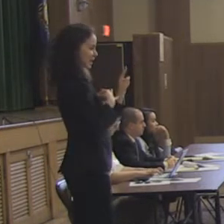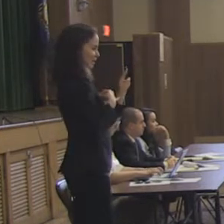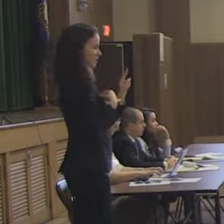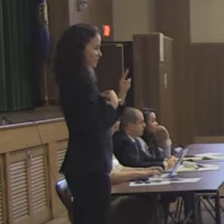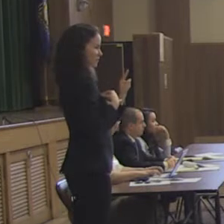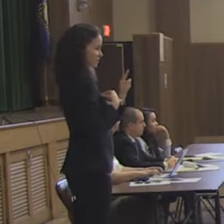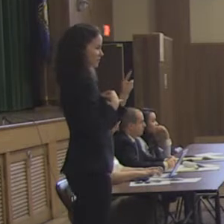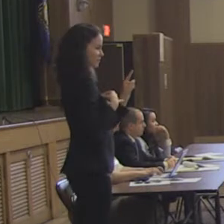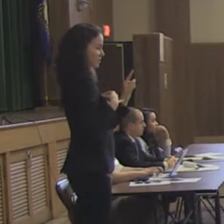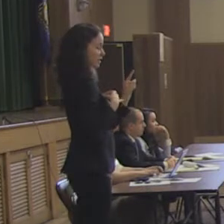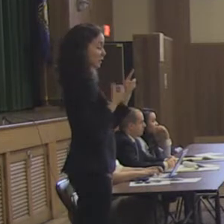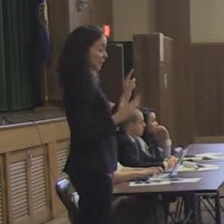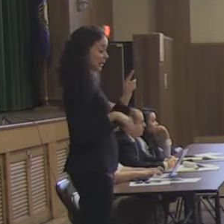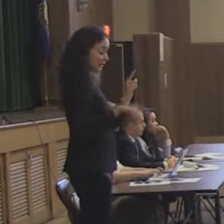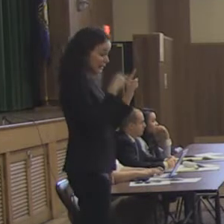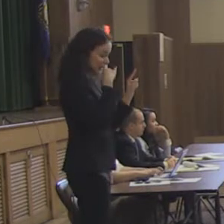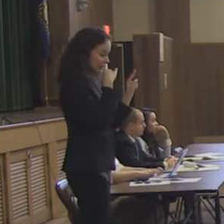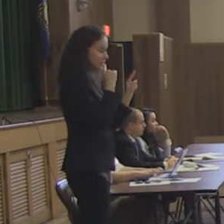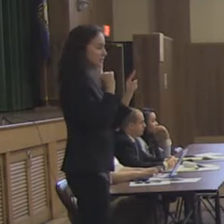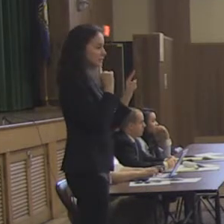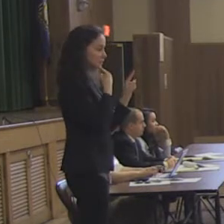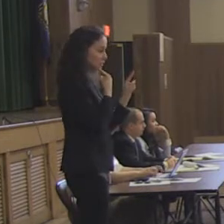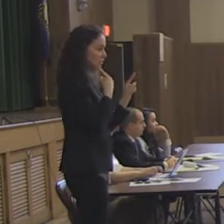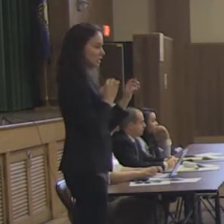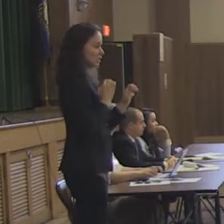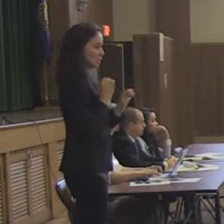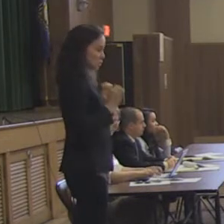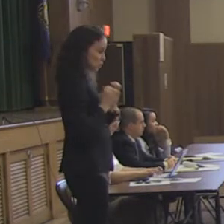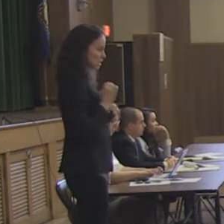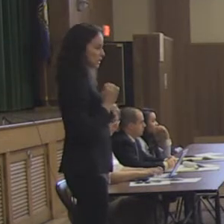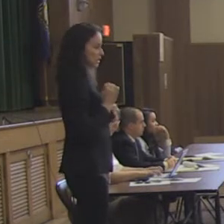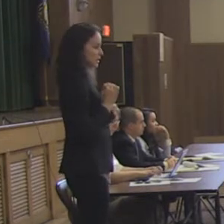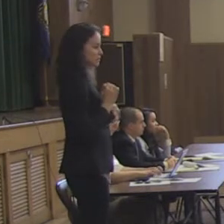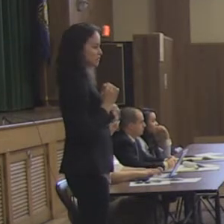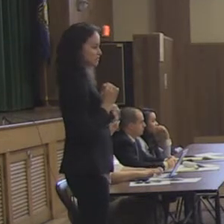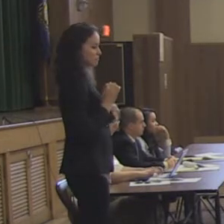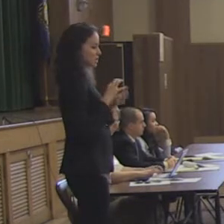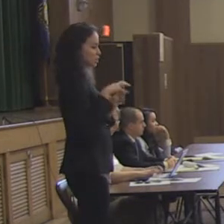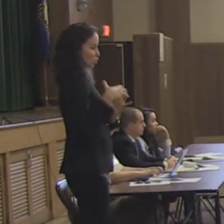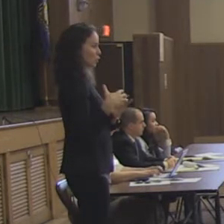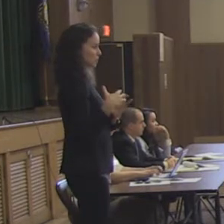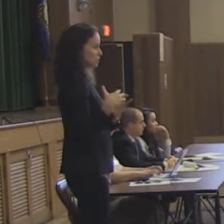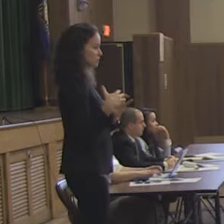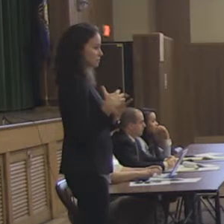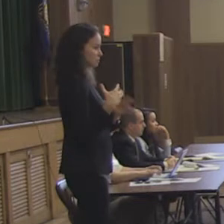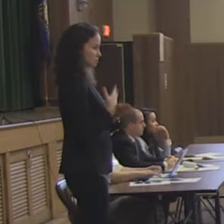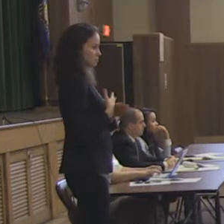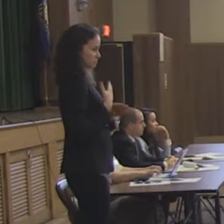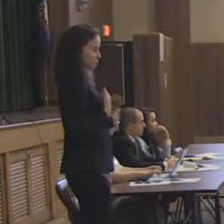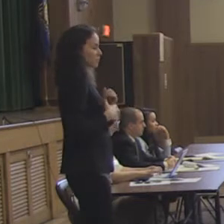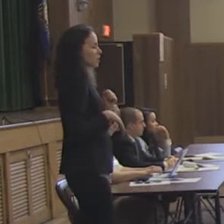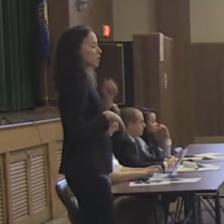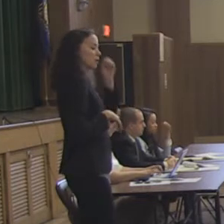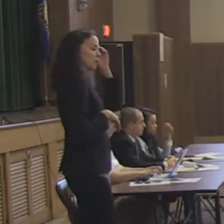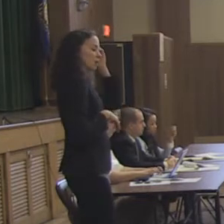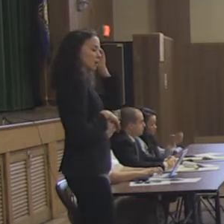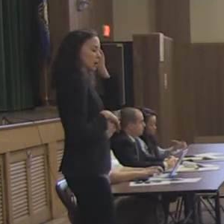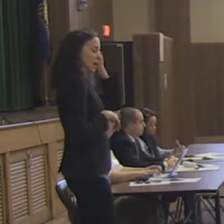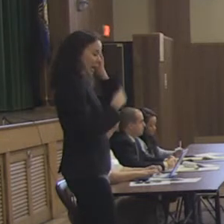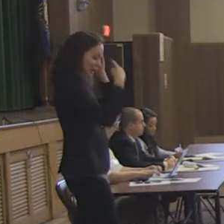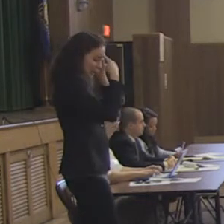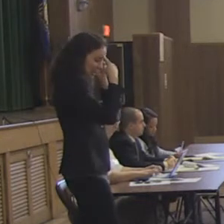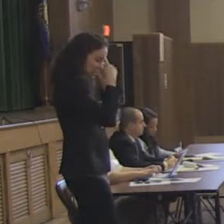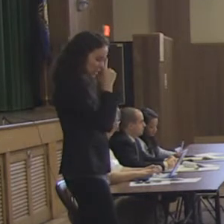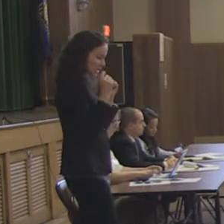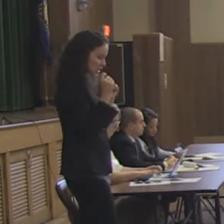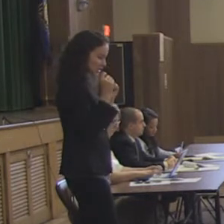are considered severely emotionally disturbed. And they not only, I understand there's supposed to be 12 people, 12